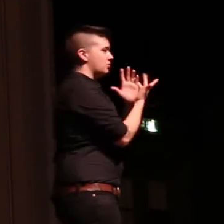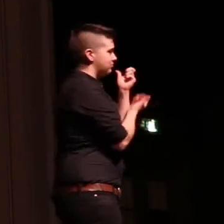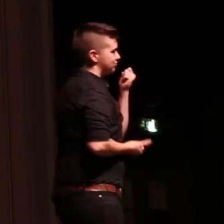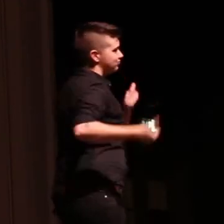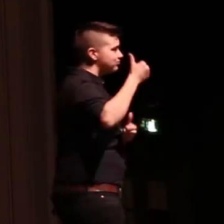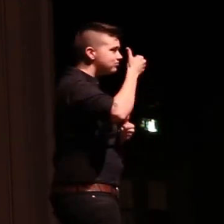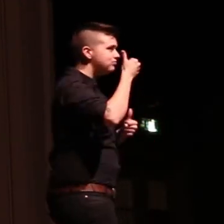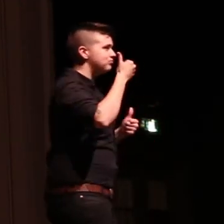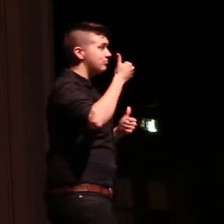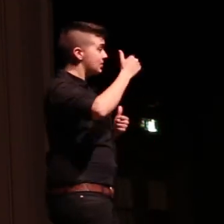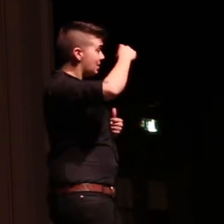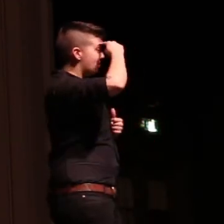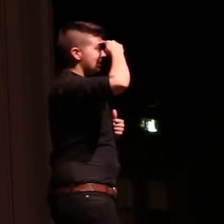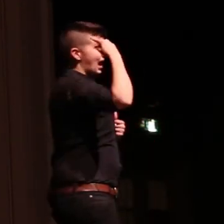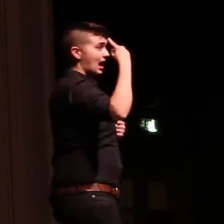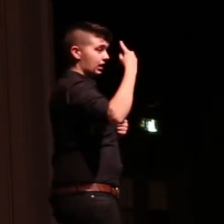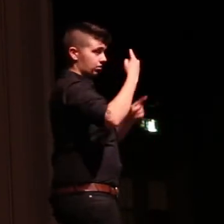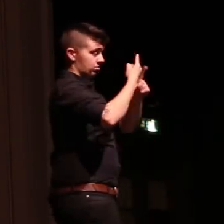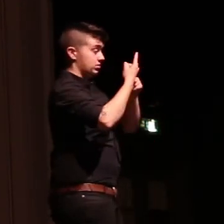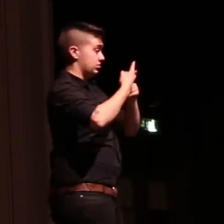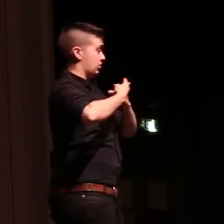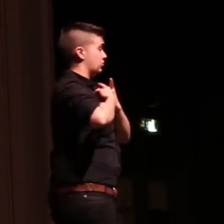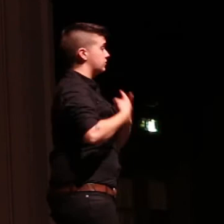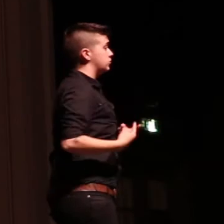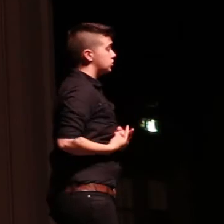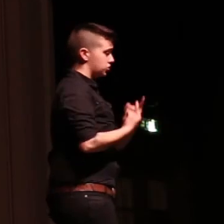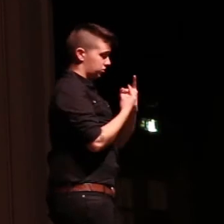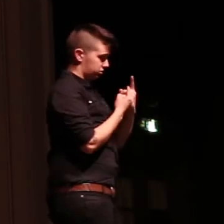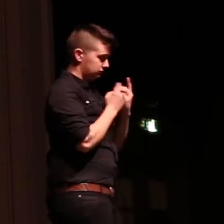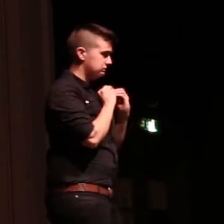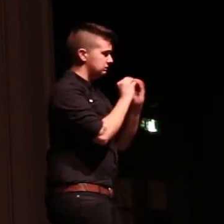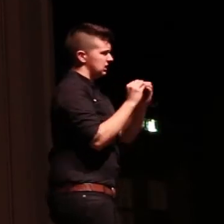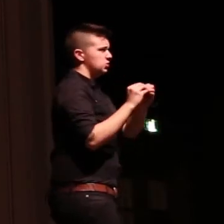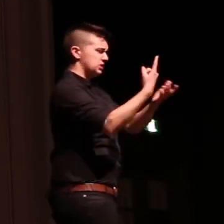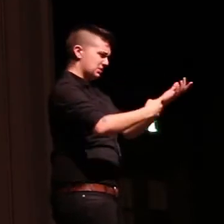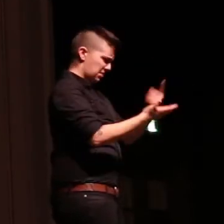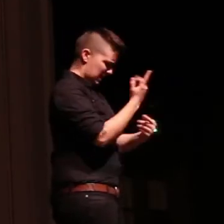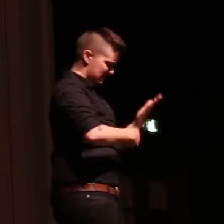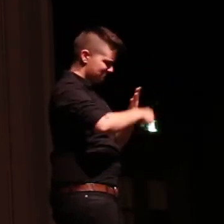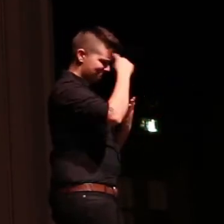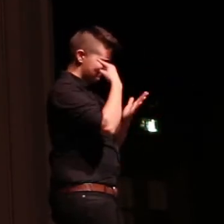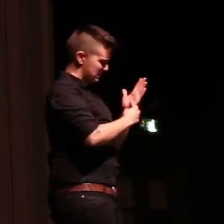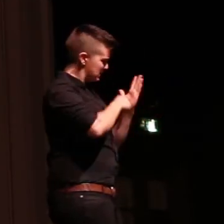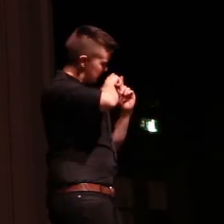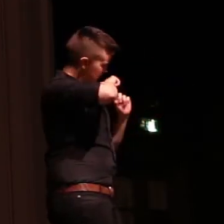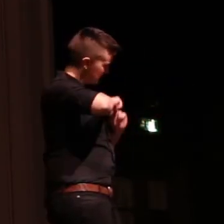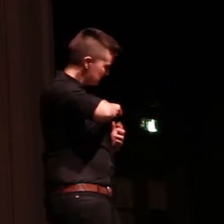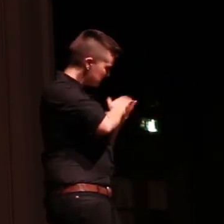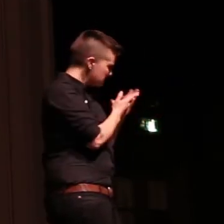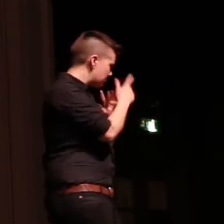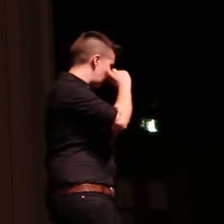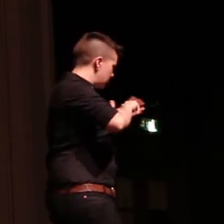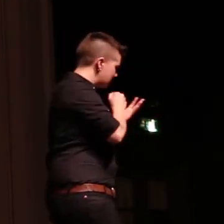me. Blackness is controversial, is hot button topic, is up for debate, op-ed, think piece, endless interrogation. I